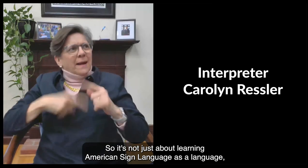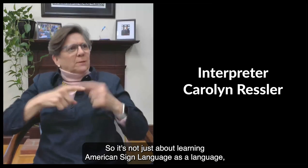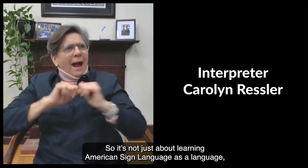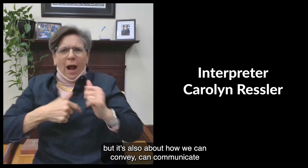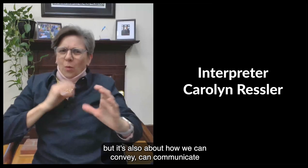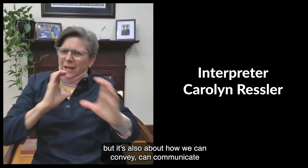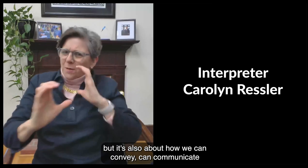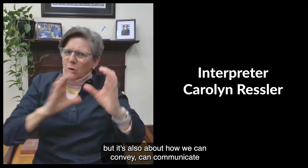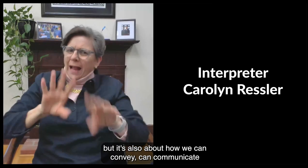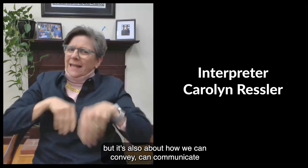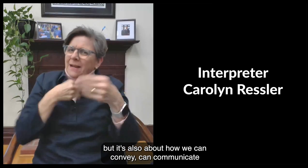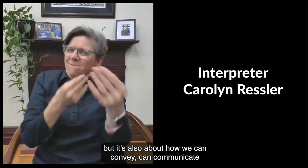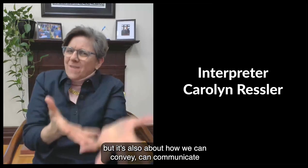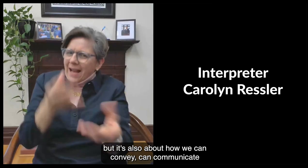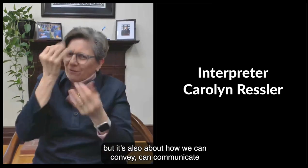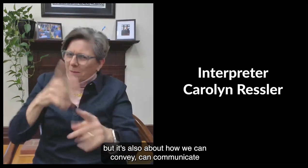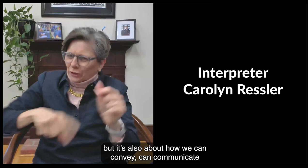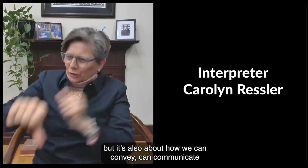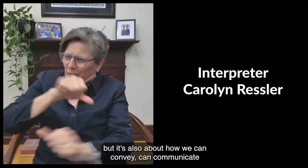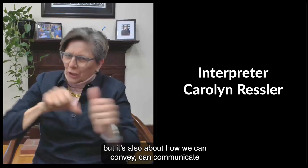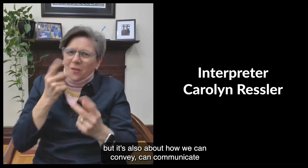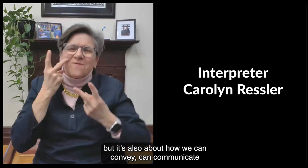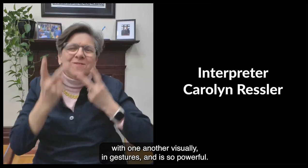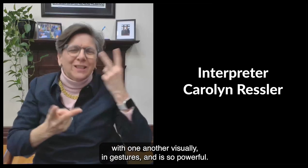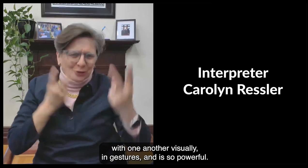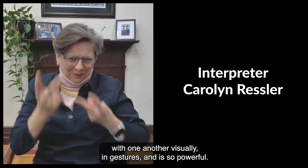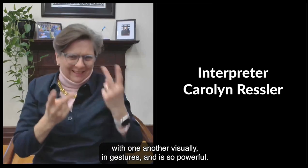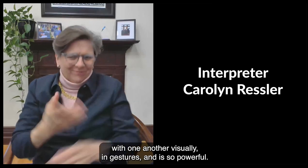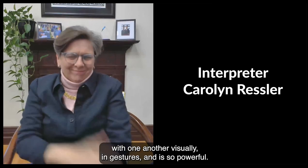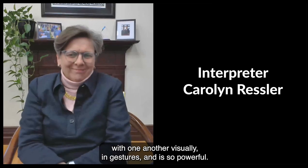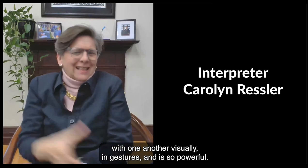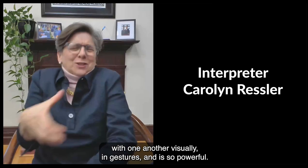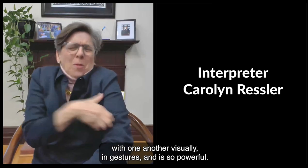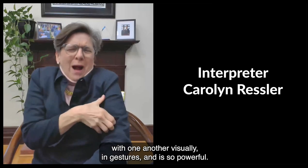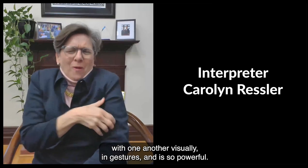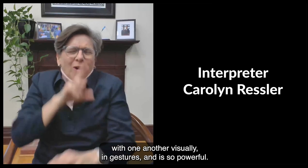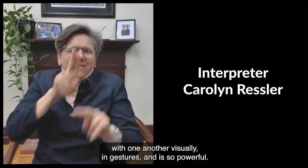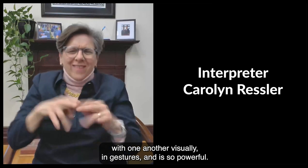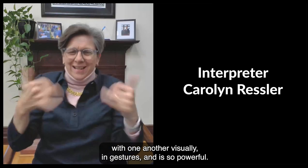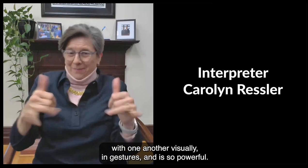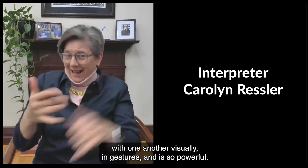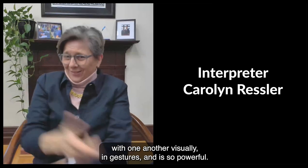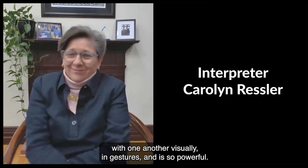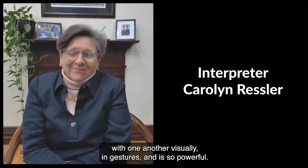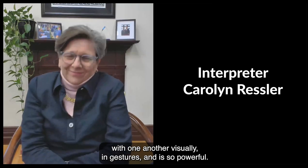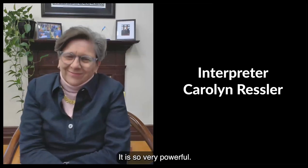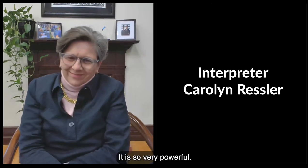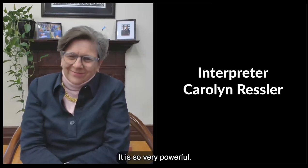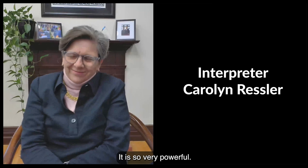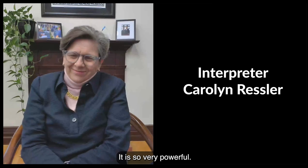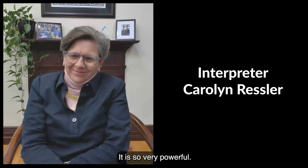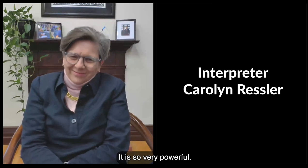just about learning American sign language as a language, but it's also about how we can convey, can communicate with one another visually in